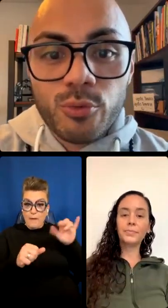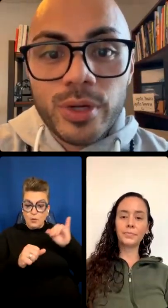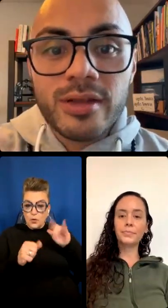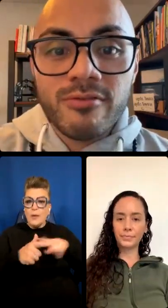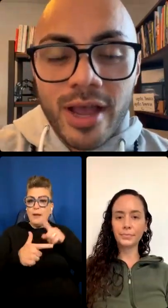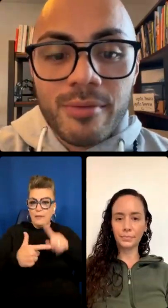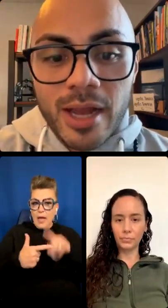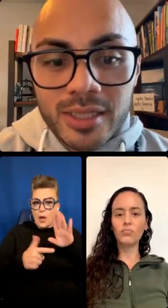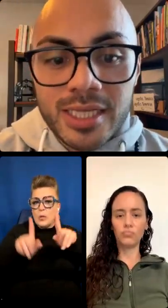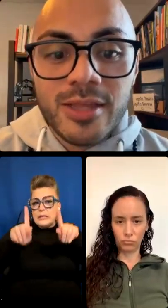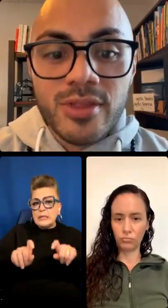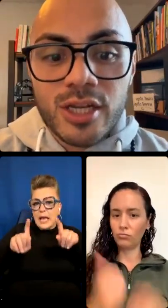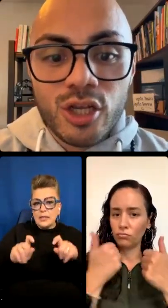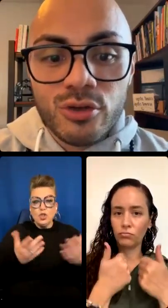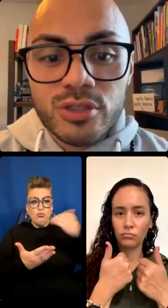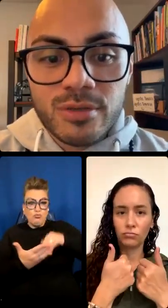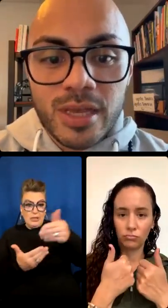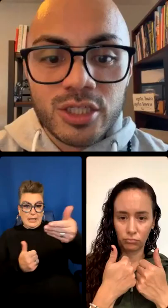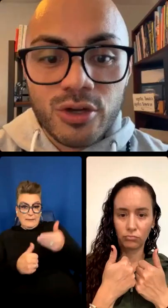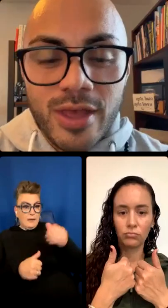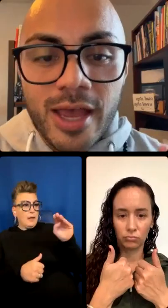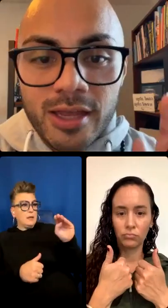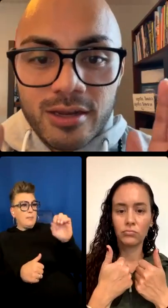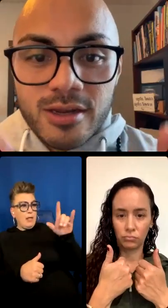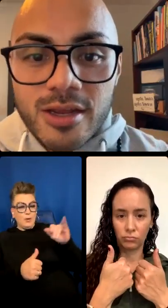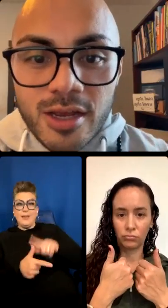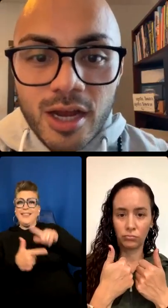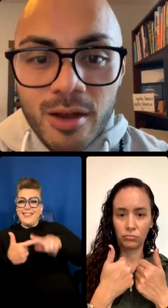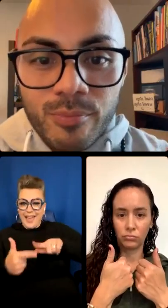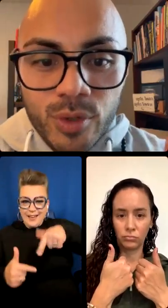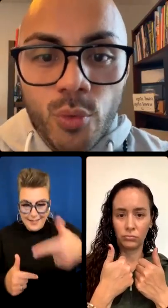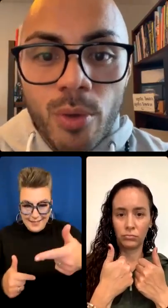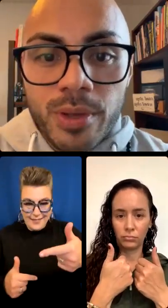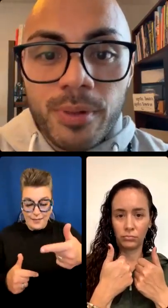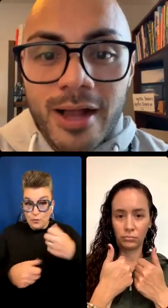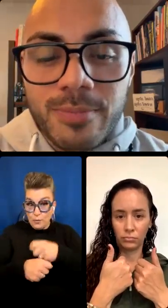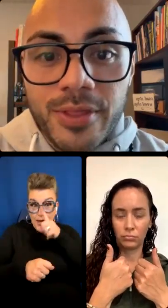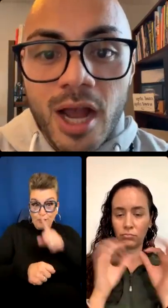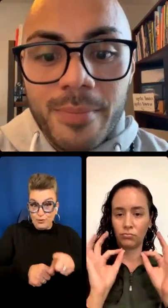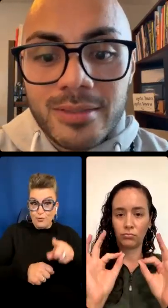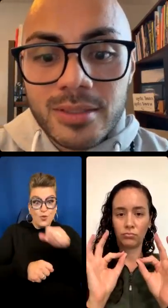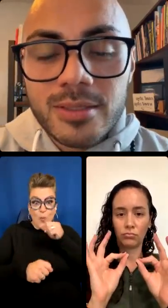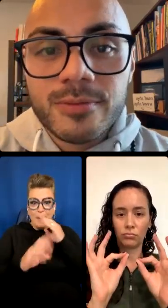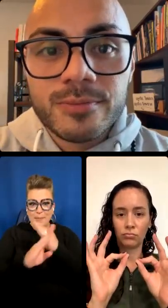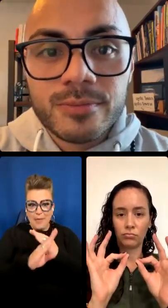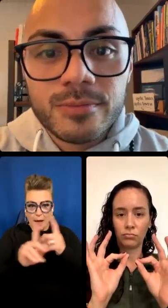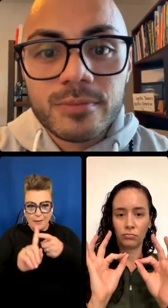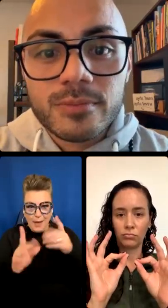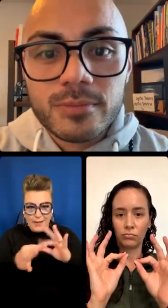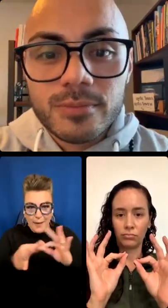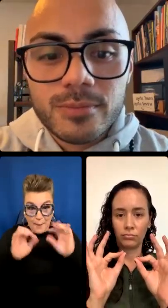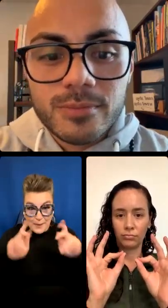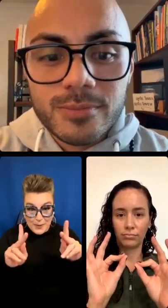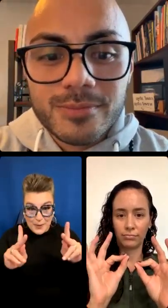so that we can re-invite Melody and then you to make sure that you won't be blocked by the comment.